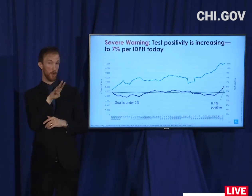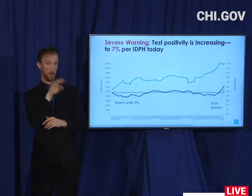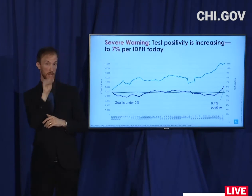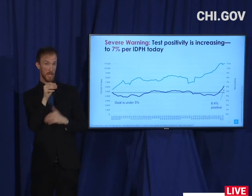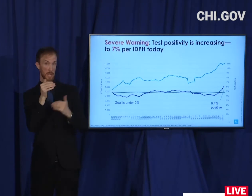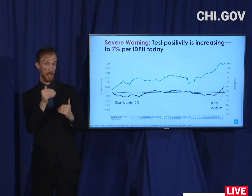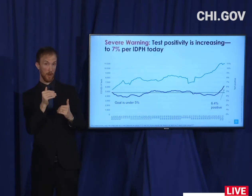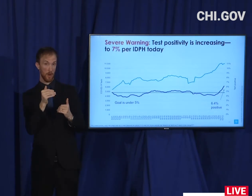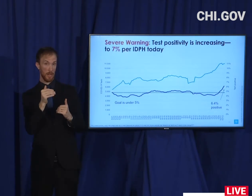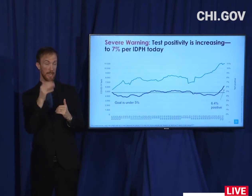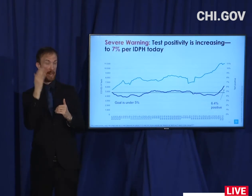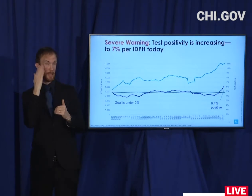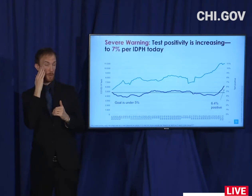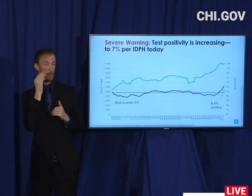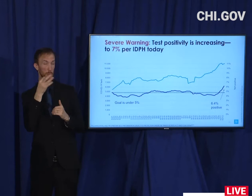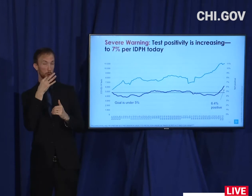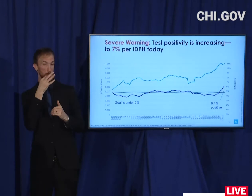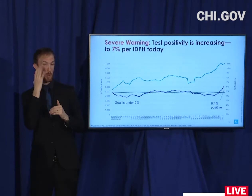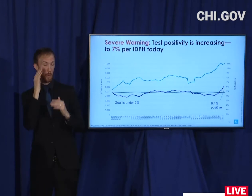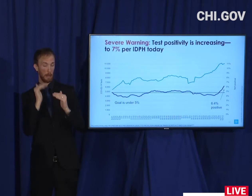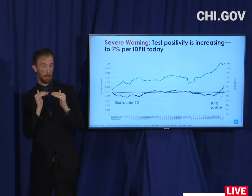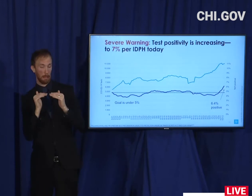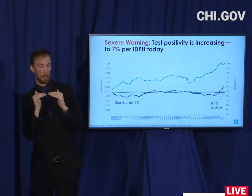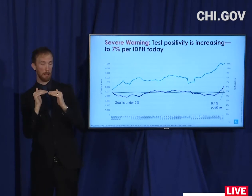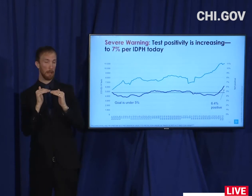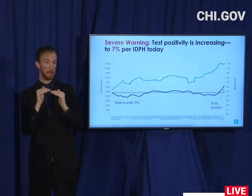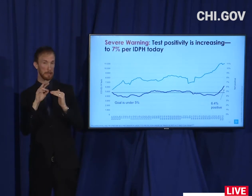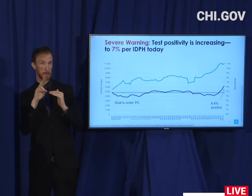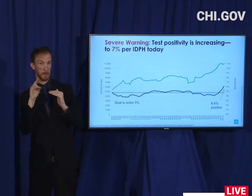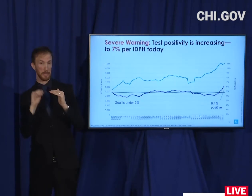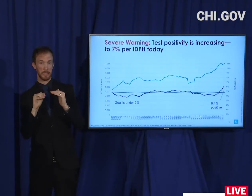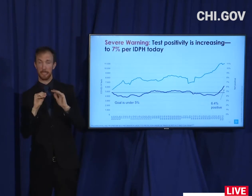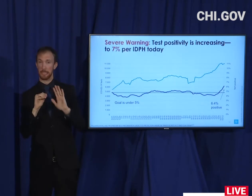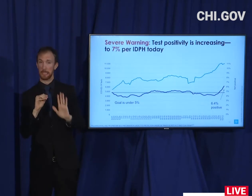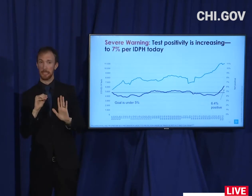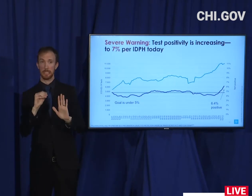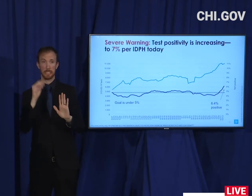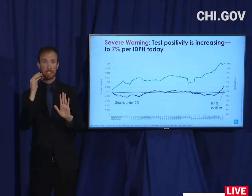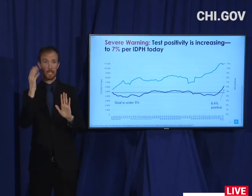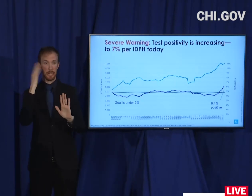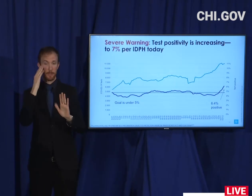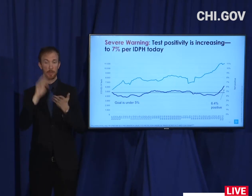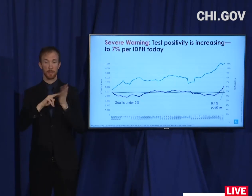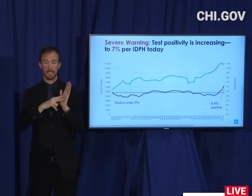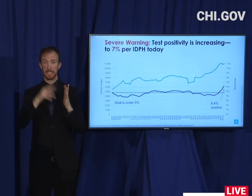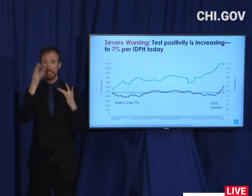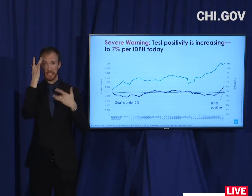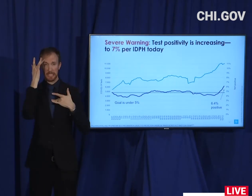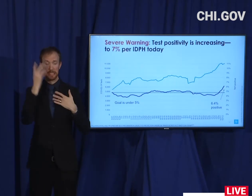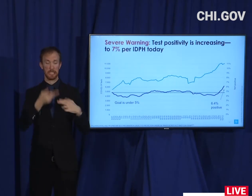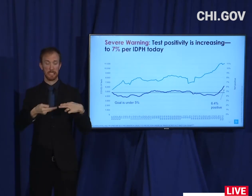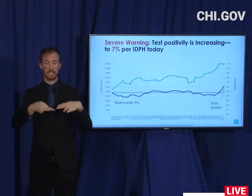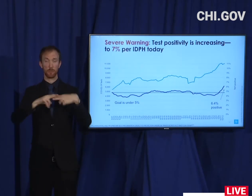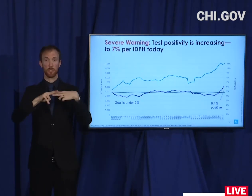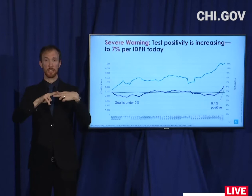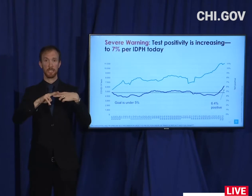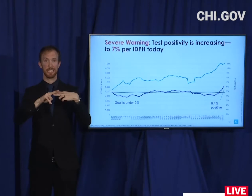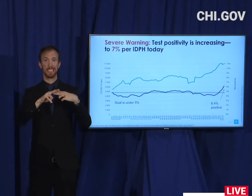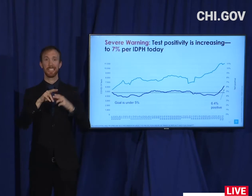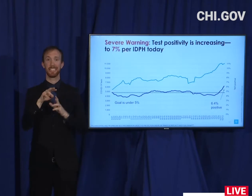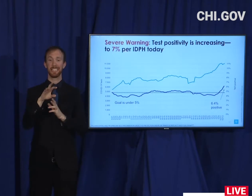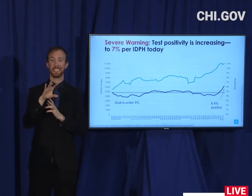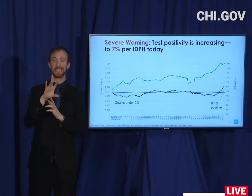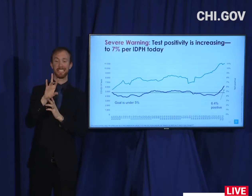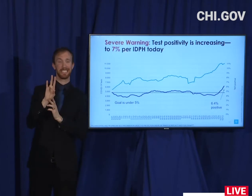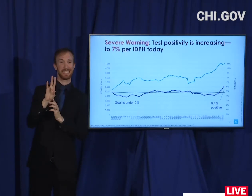that 7% is on the horizon, I know that we are increasing. 7% is the best